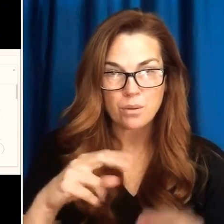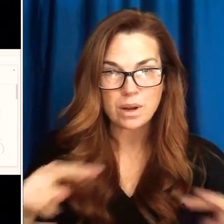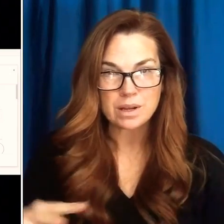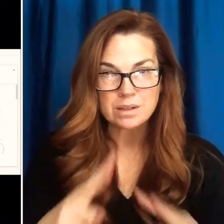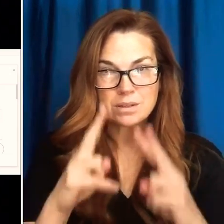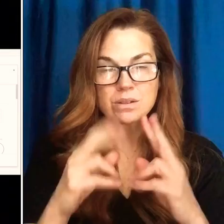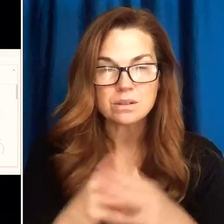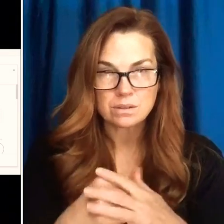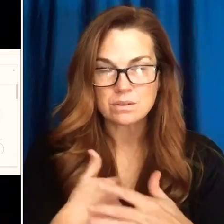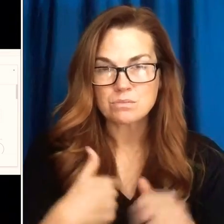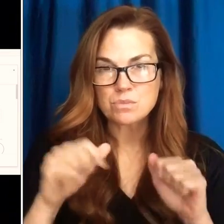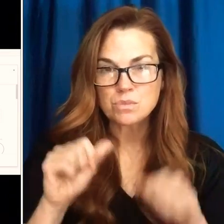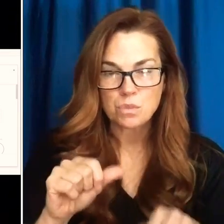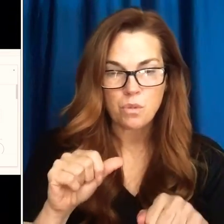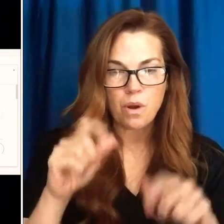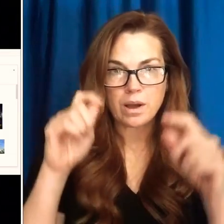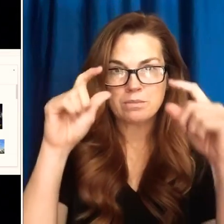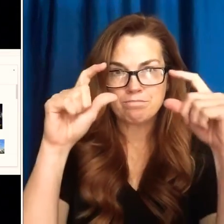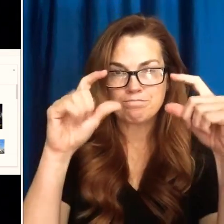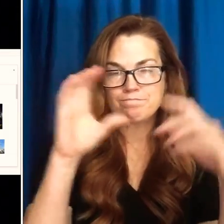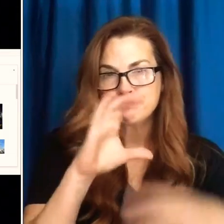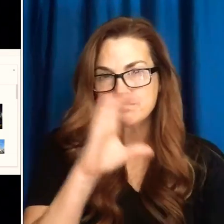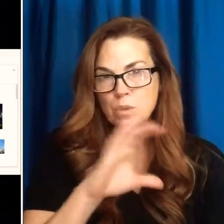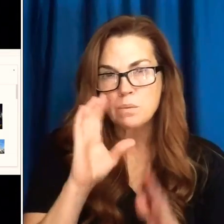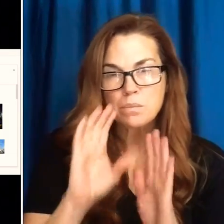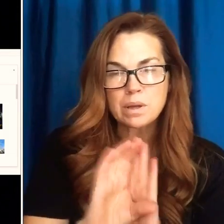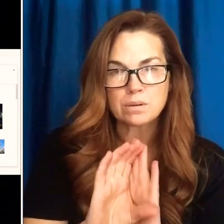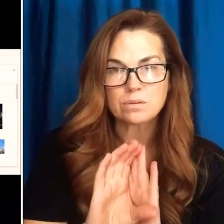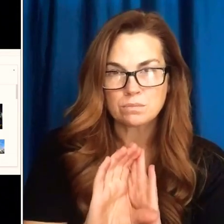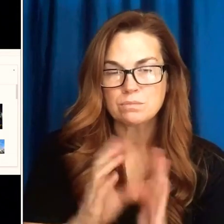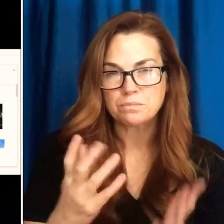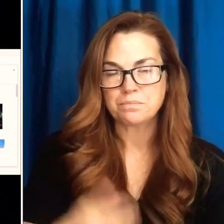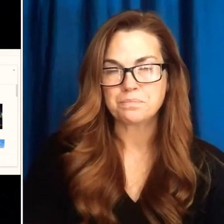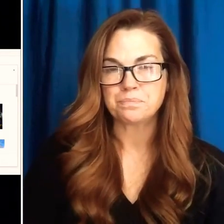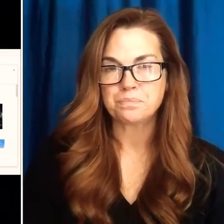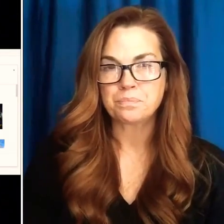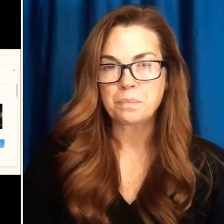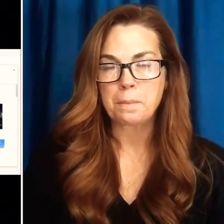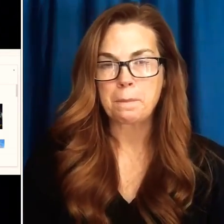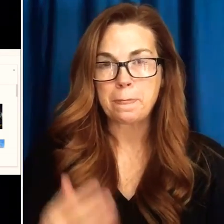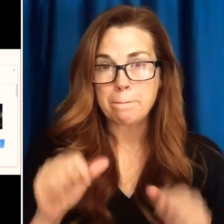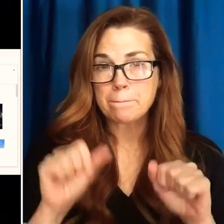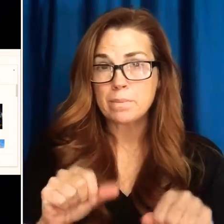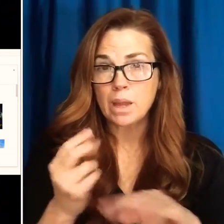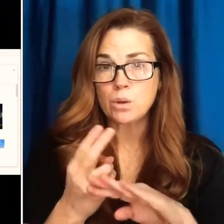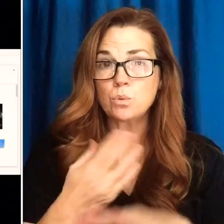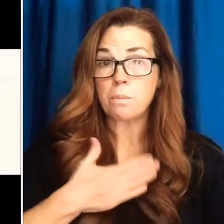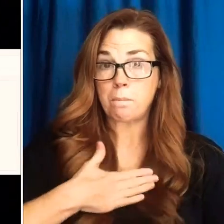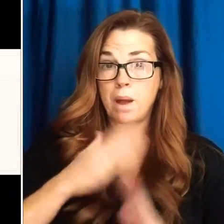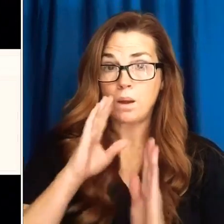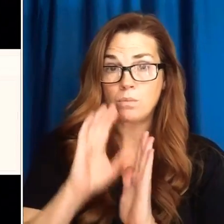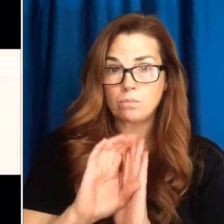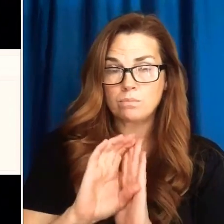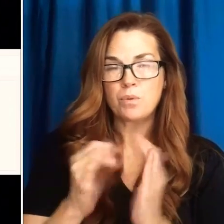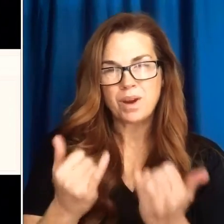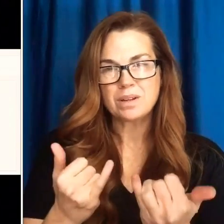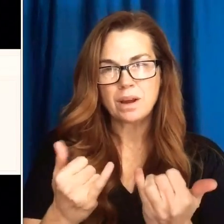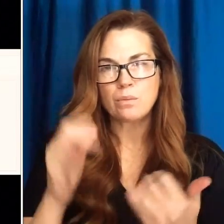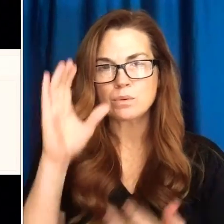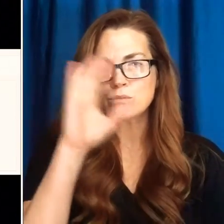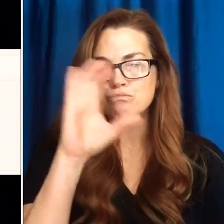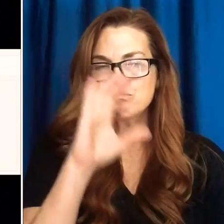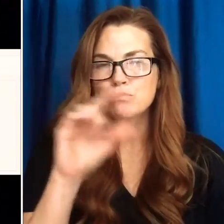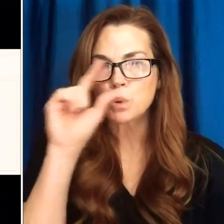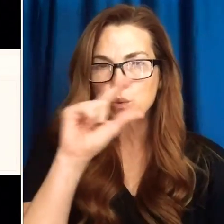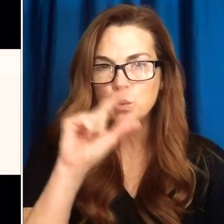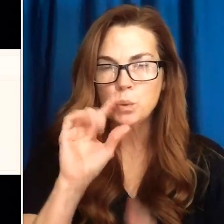Drive or my Google Photos. But in this case, we're just going to look for Paris. So we'll use this picture of the Eiffel Tower. We'll select,